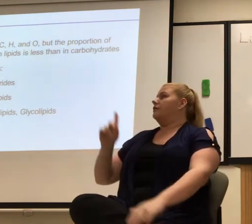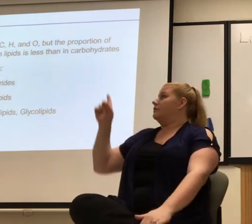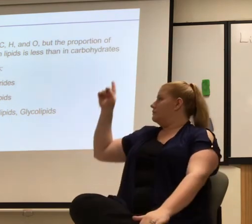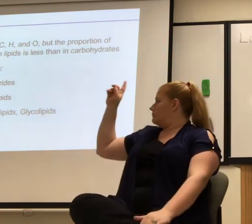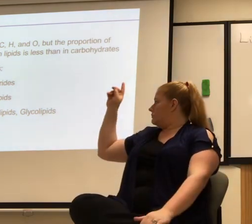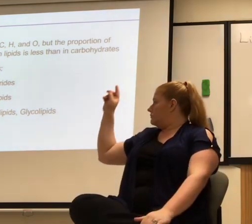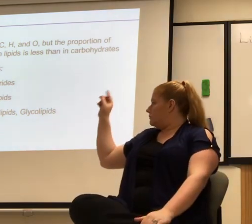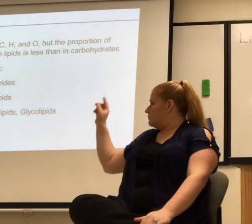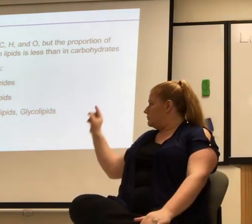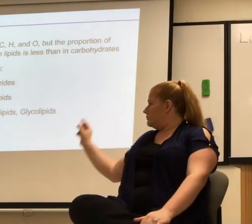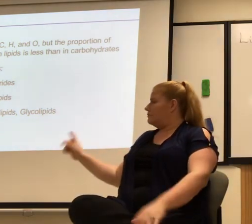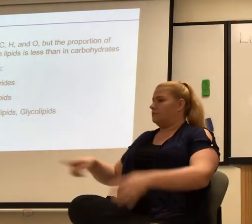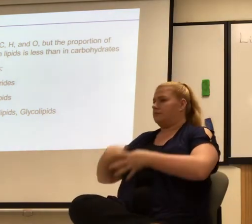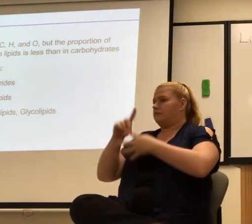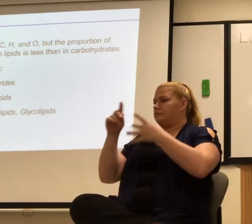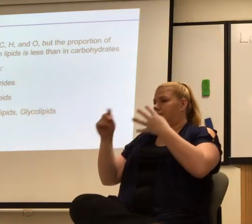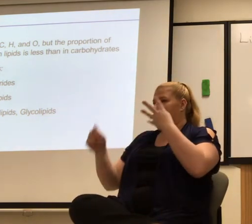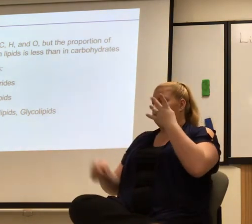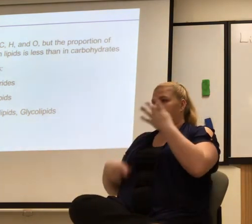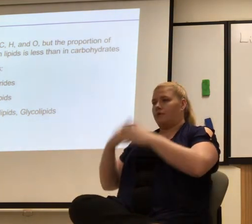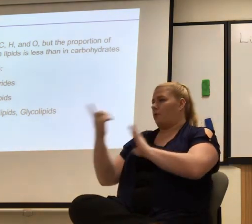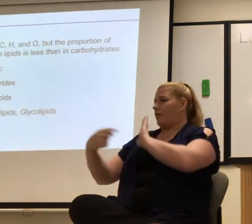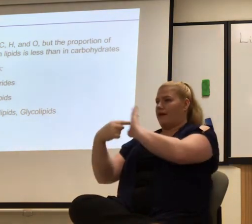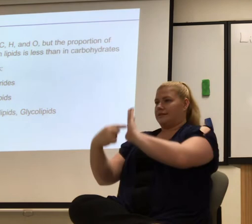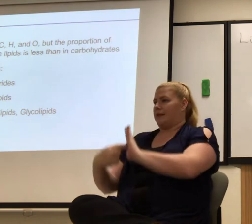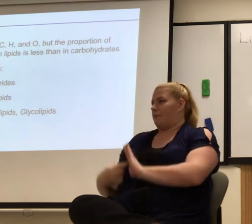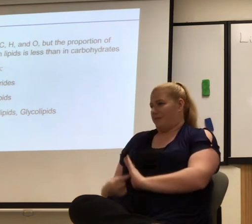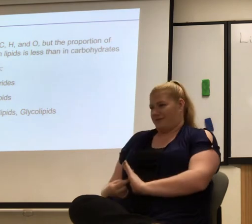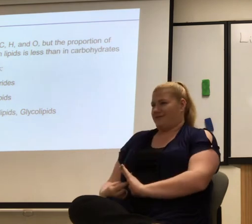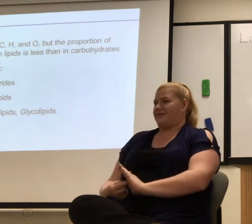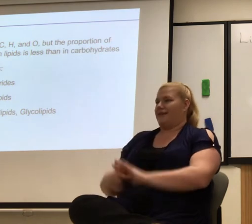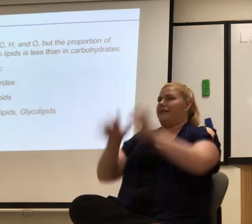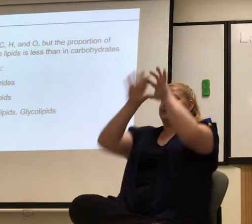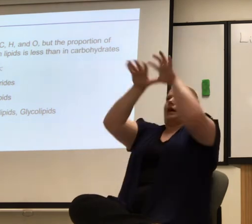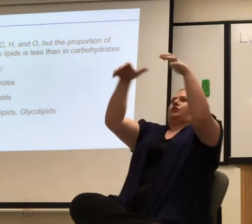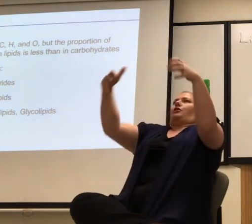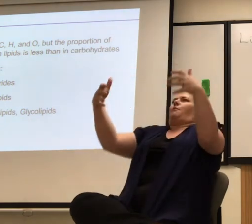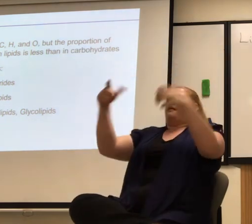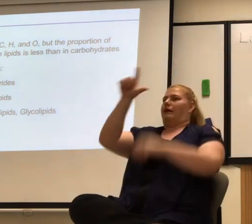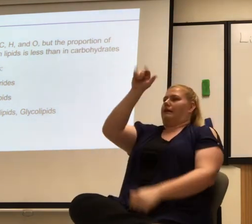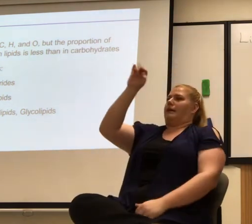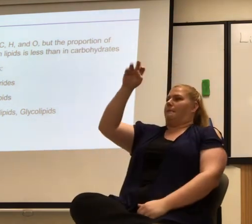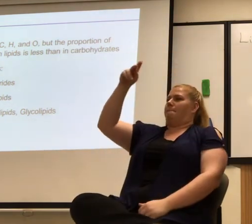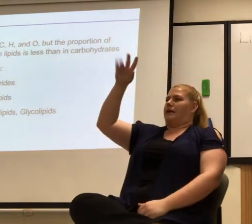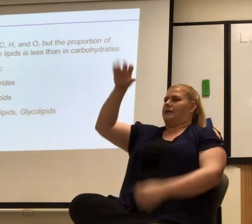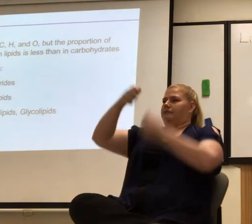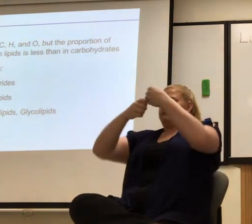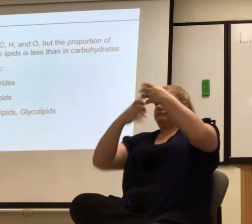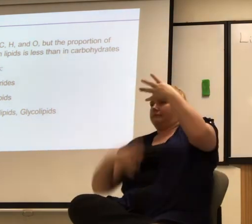phospholipids, glycolipids, steroids. They're all under the umbrella of lipid.